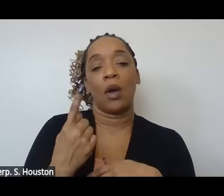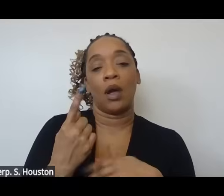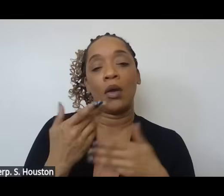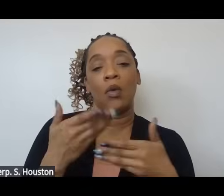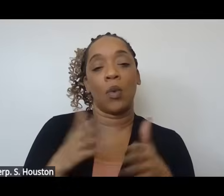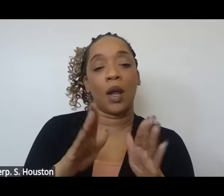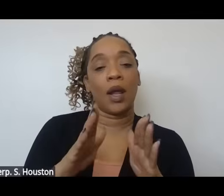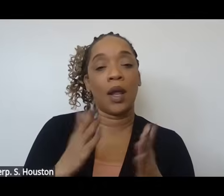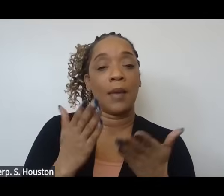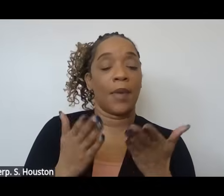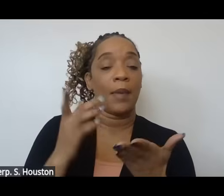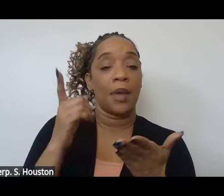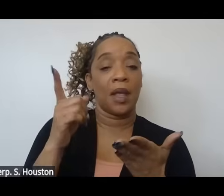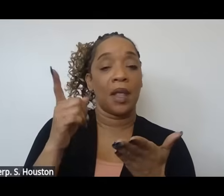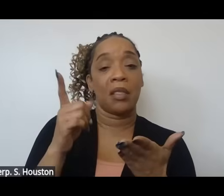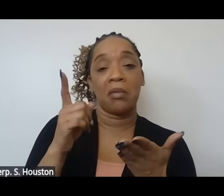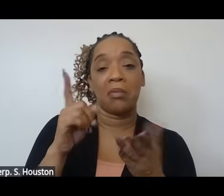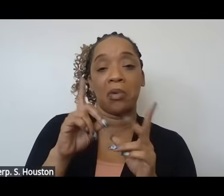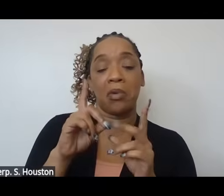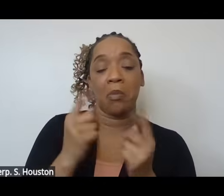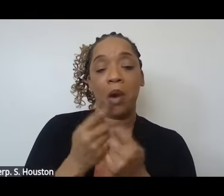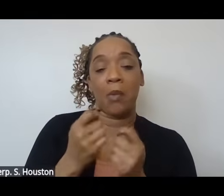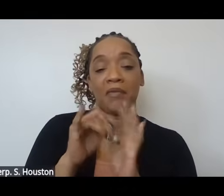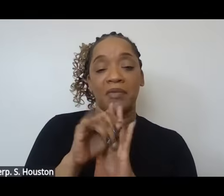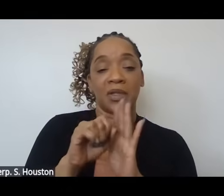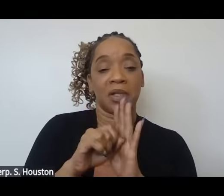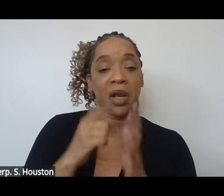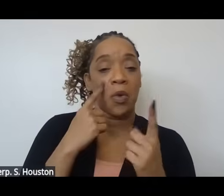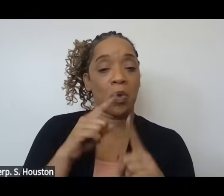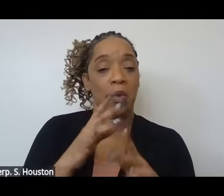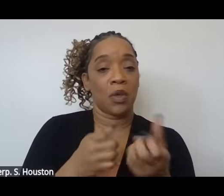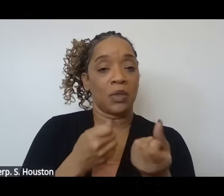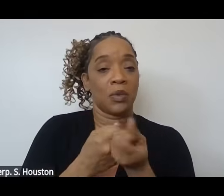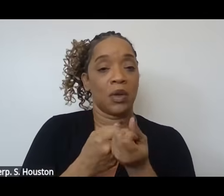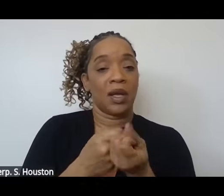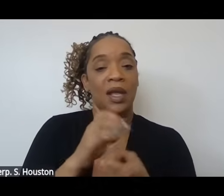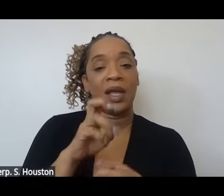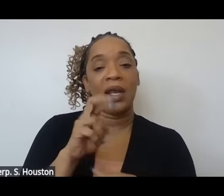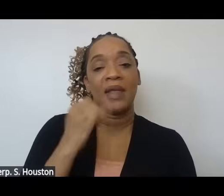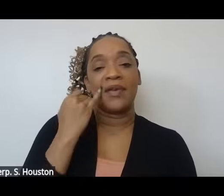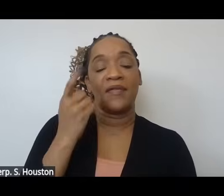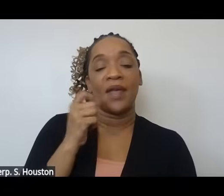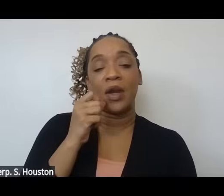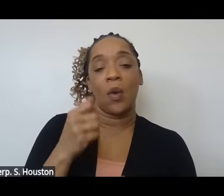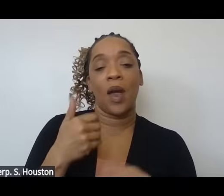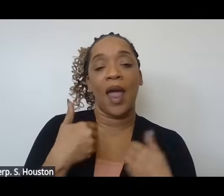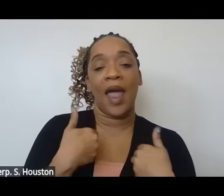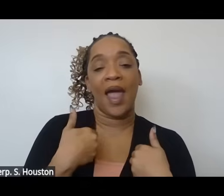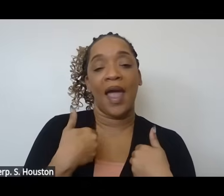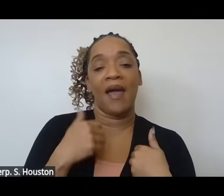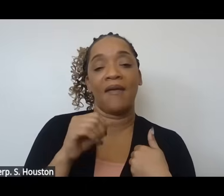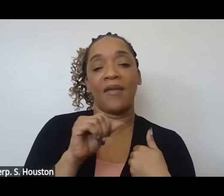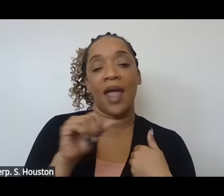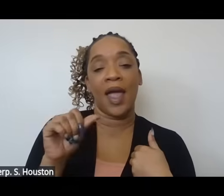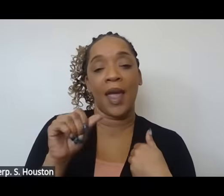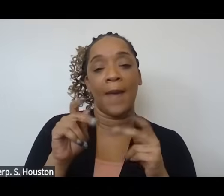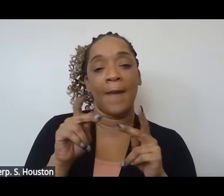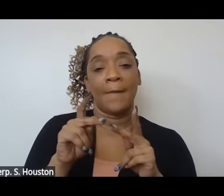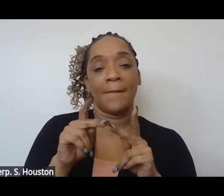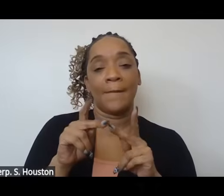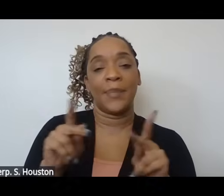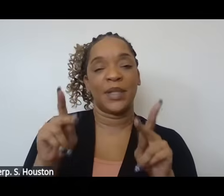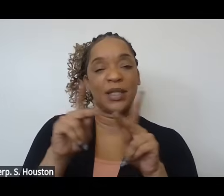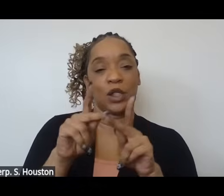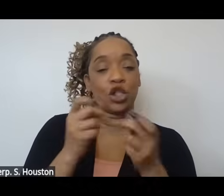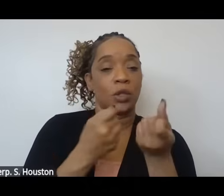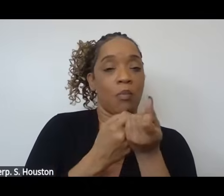it. Another thing the department can do is, even if the department doesn't have a substantive position on the legislation, they can still, present